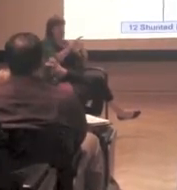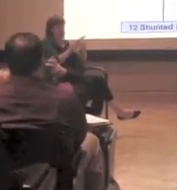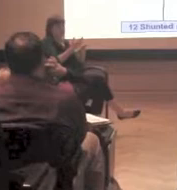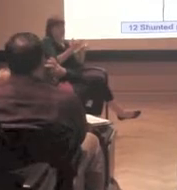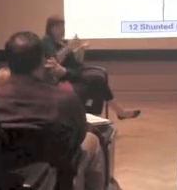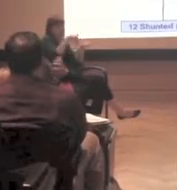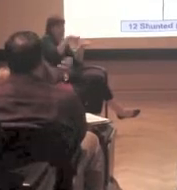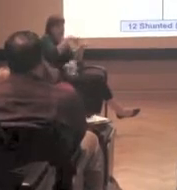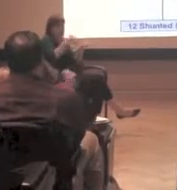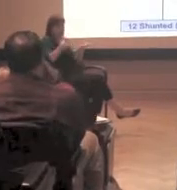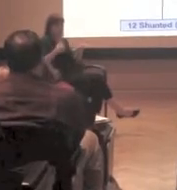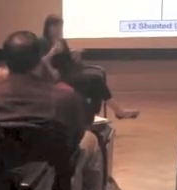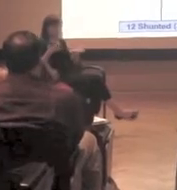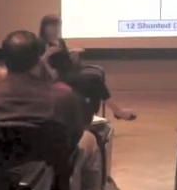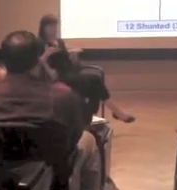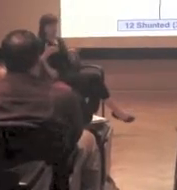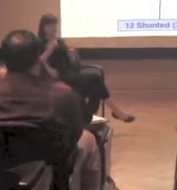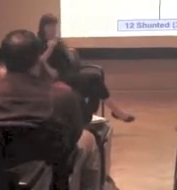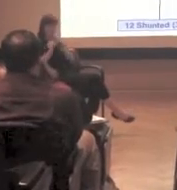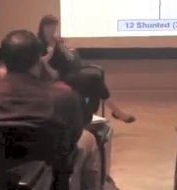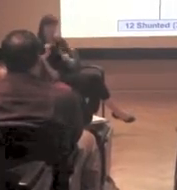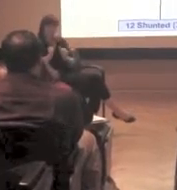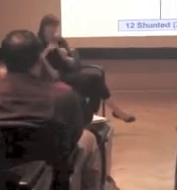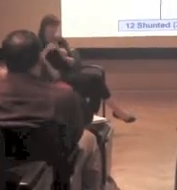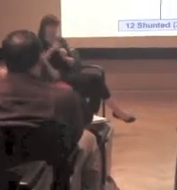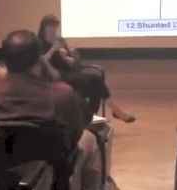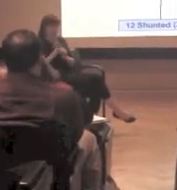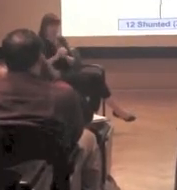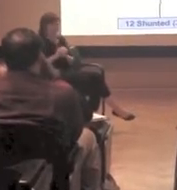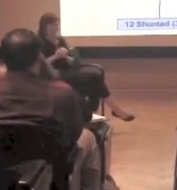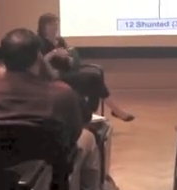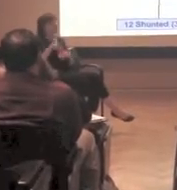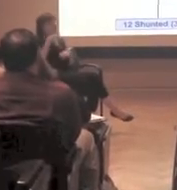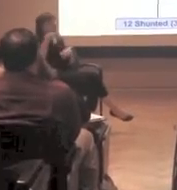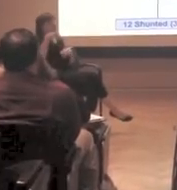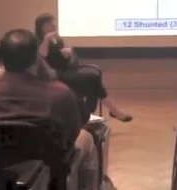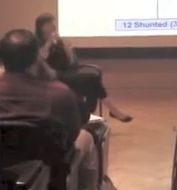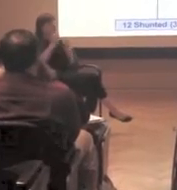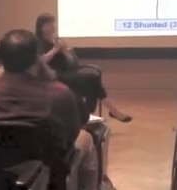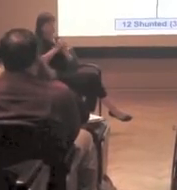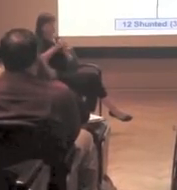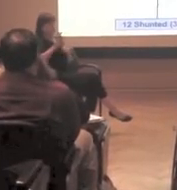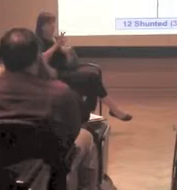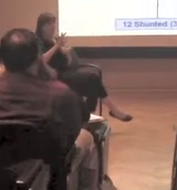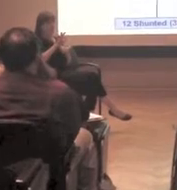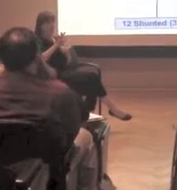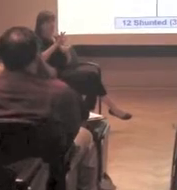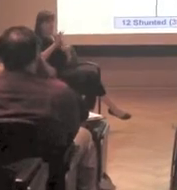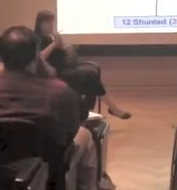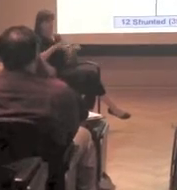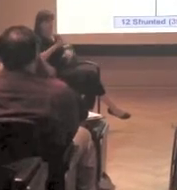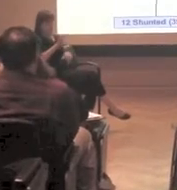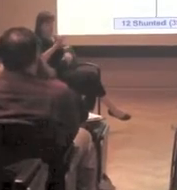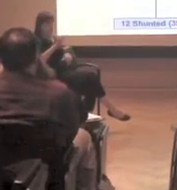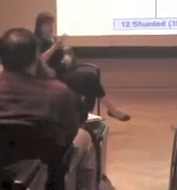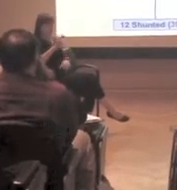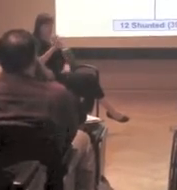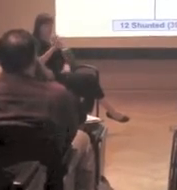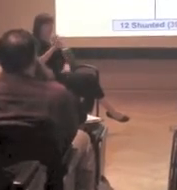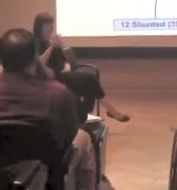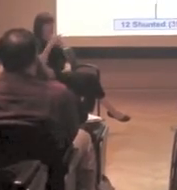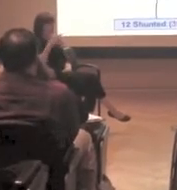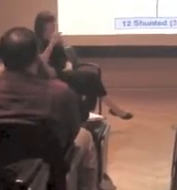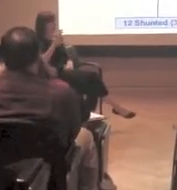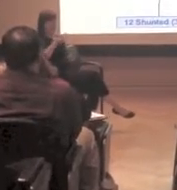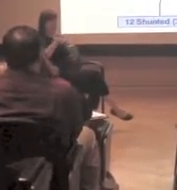they're become much more aggressive, and so in the 9 that we were able to do the ETV-CTC, all 9